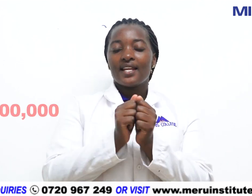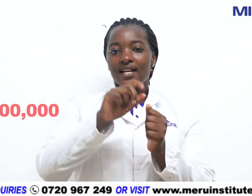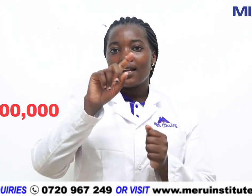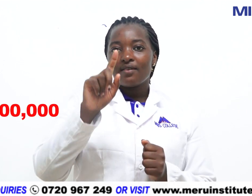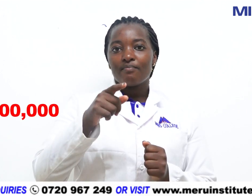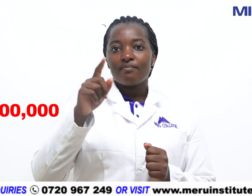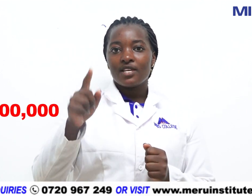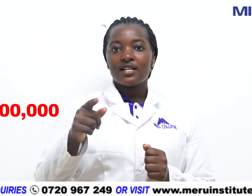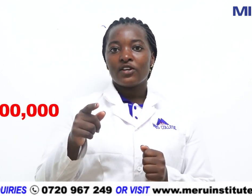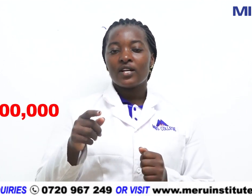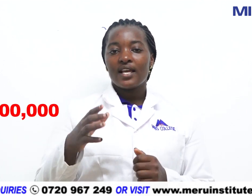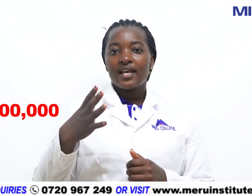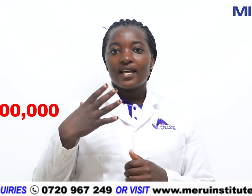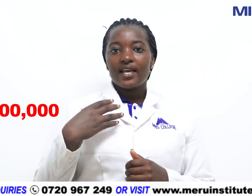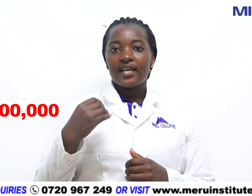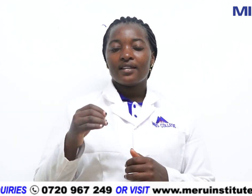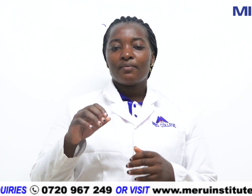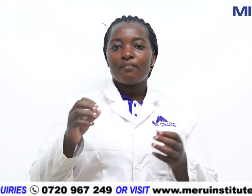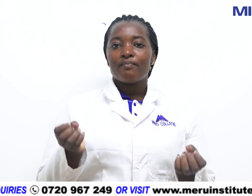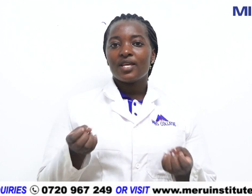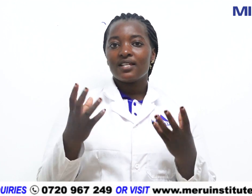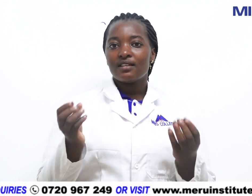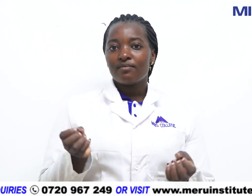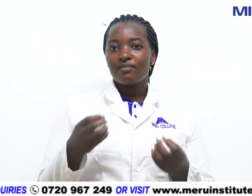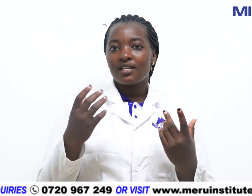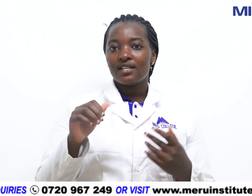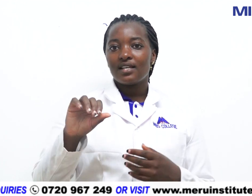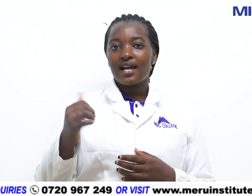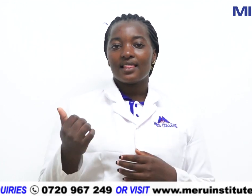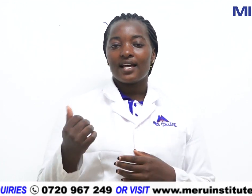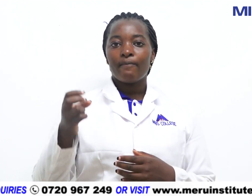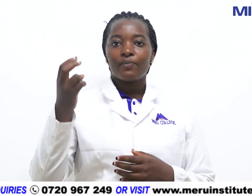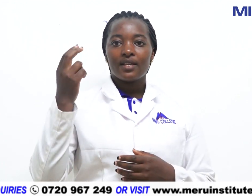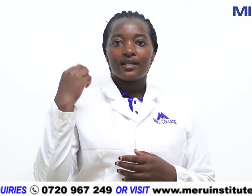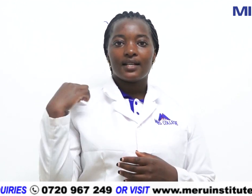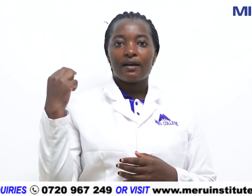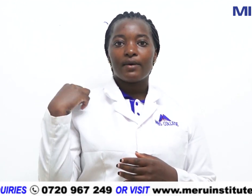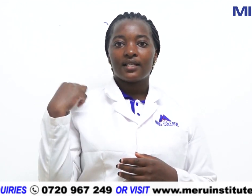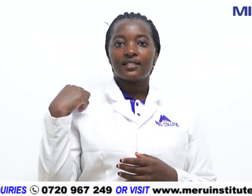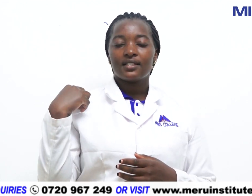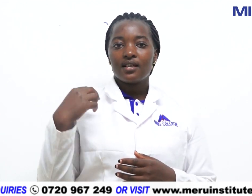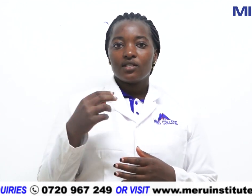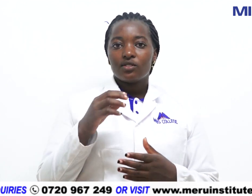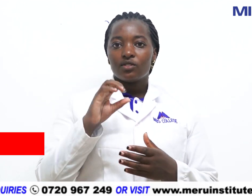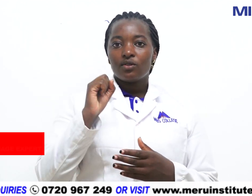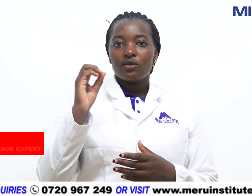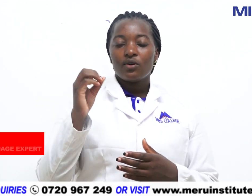10 million, and many other numbers.